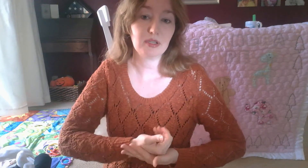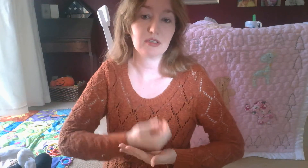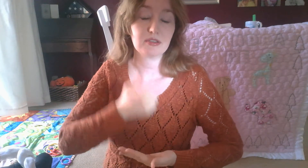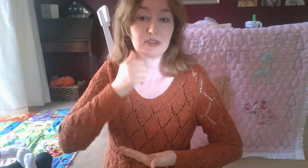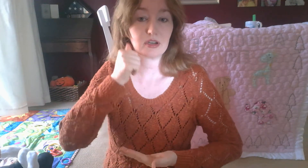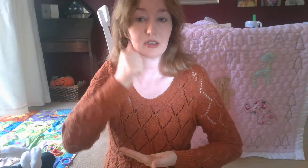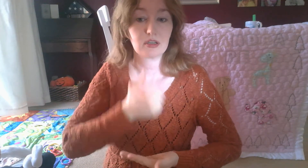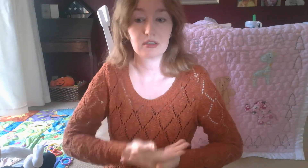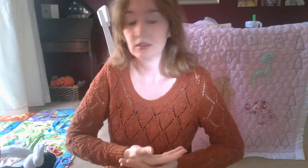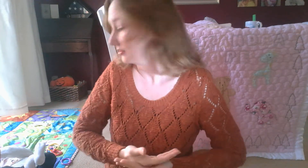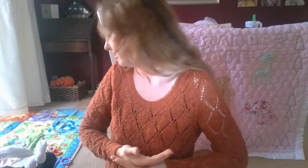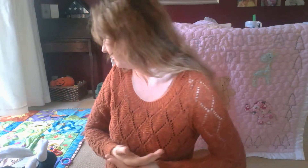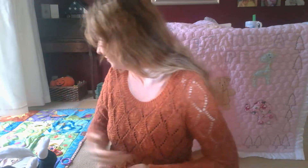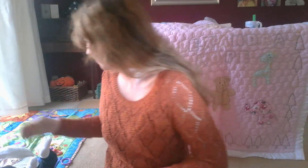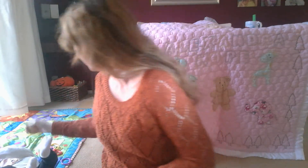baby, is daughter.